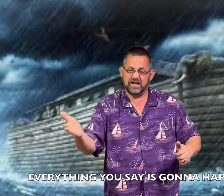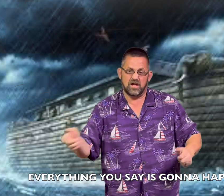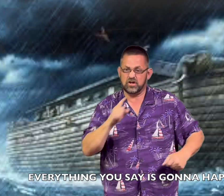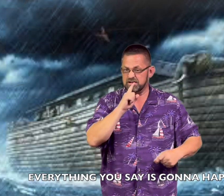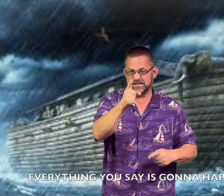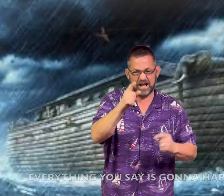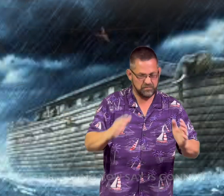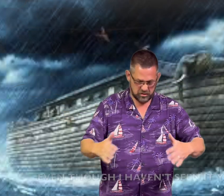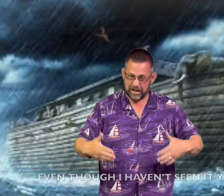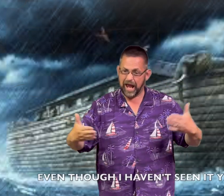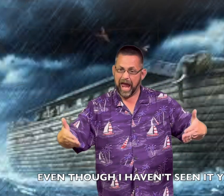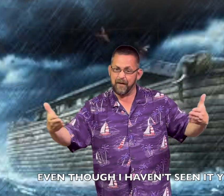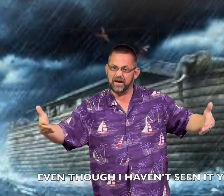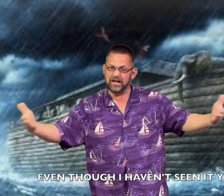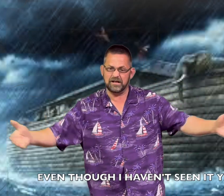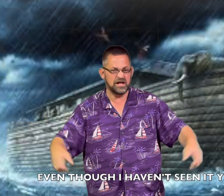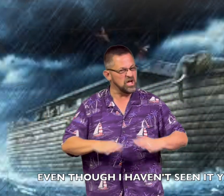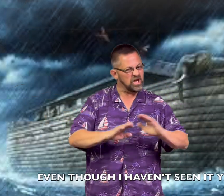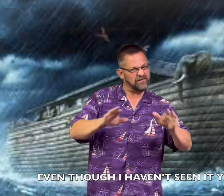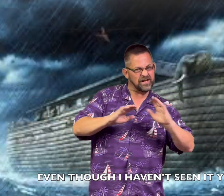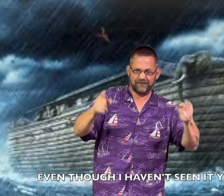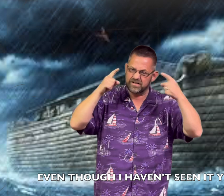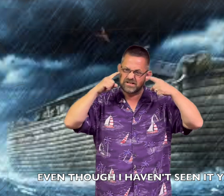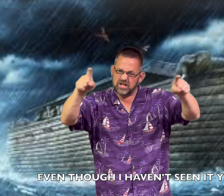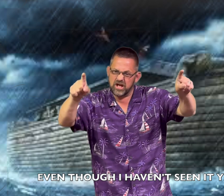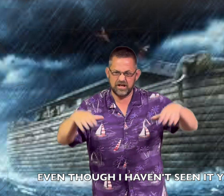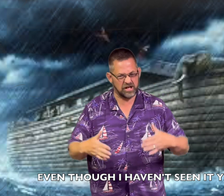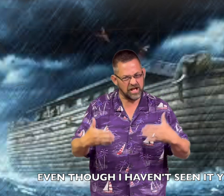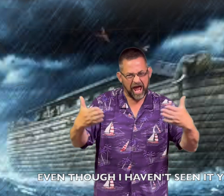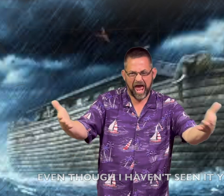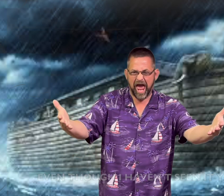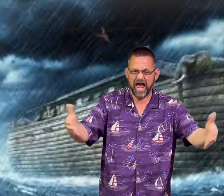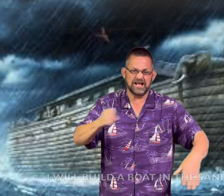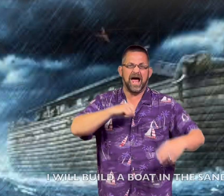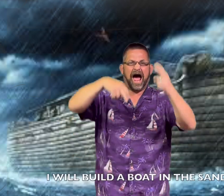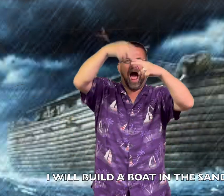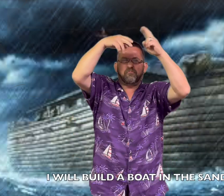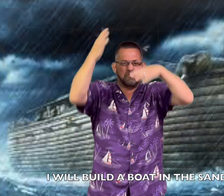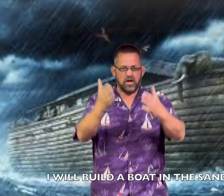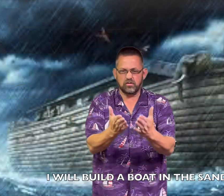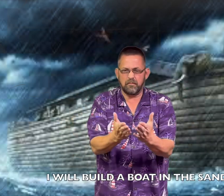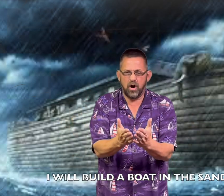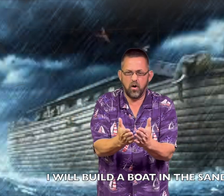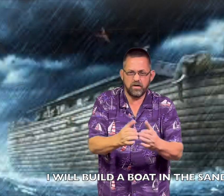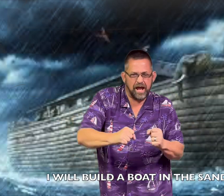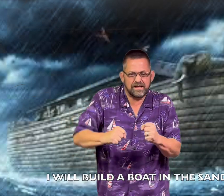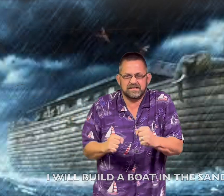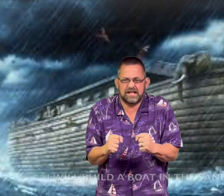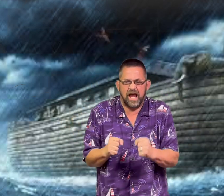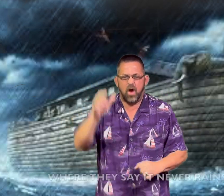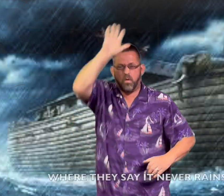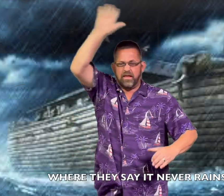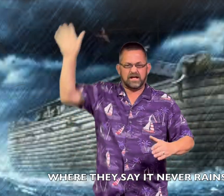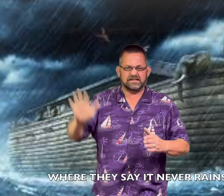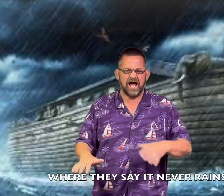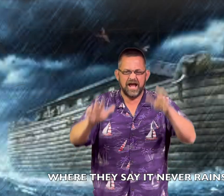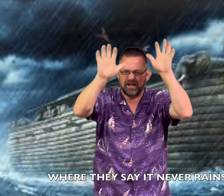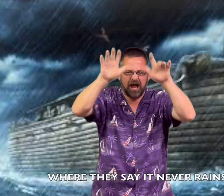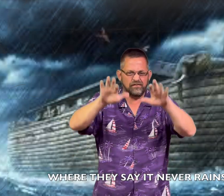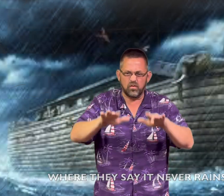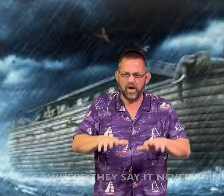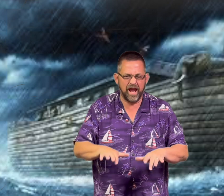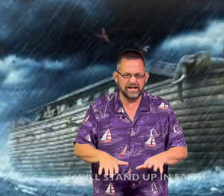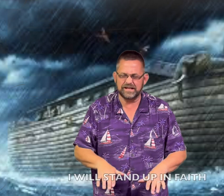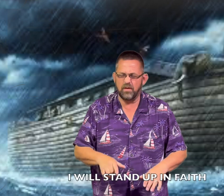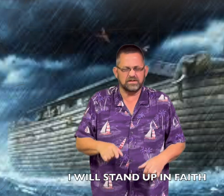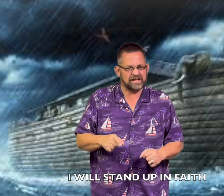say is gonna happen Even though I haven't seen it yet I will build a boat in the sand When they say it